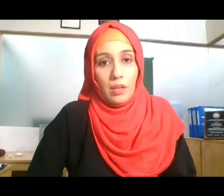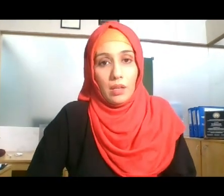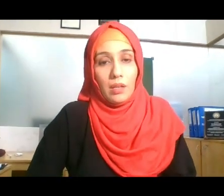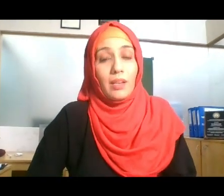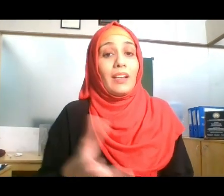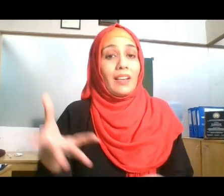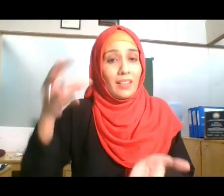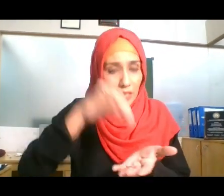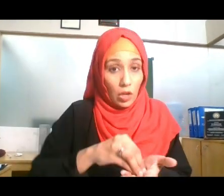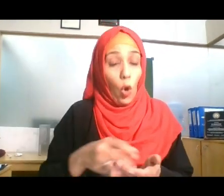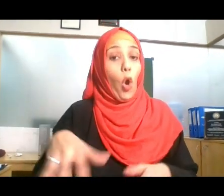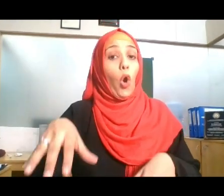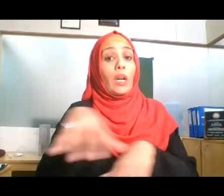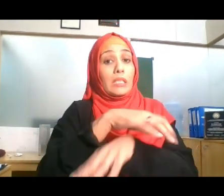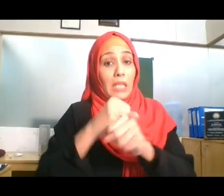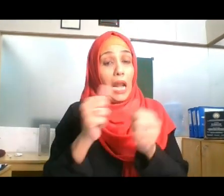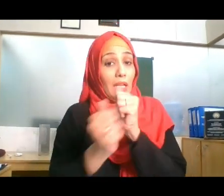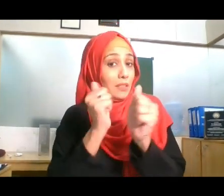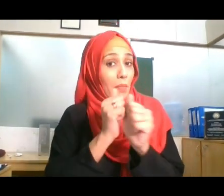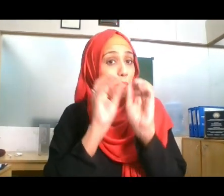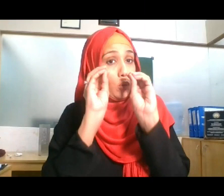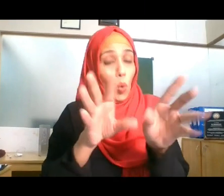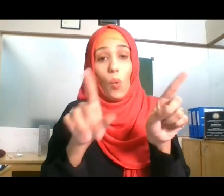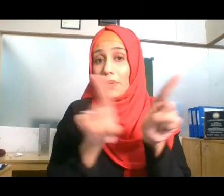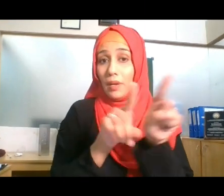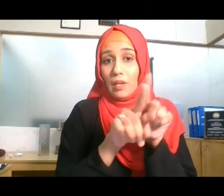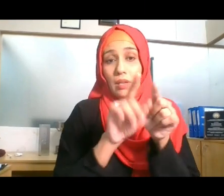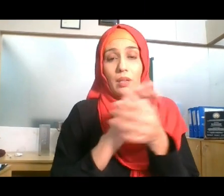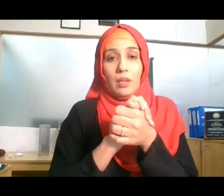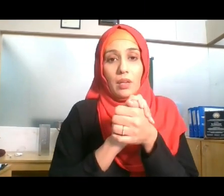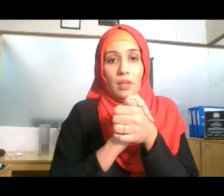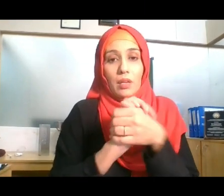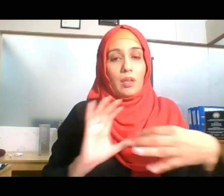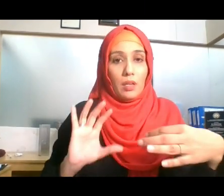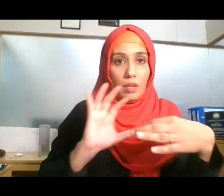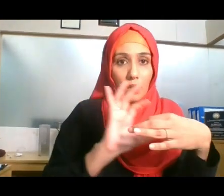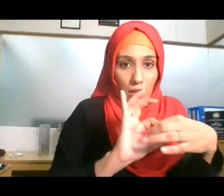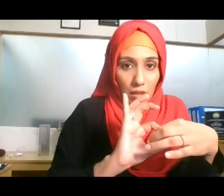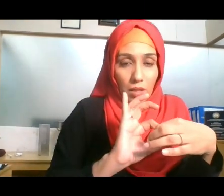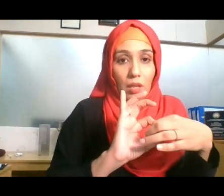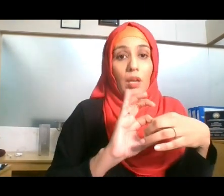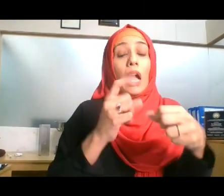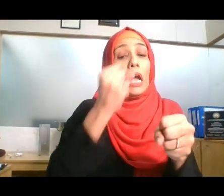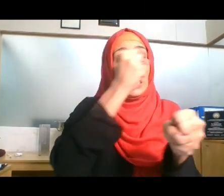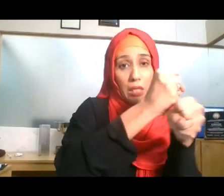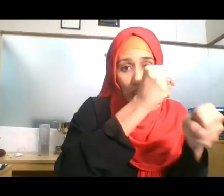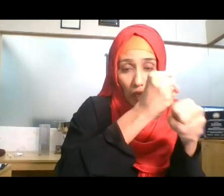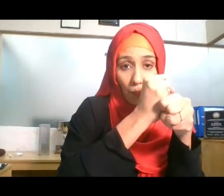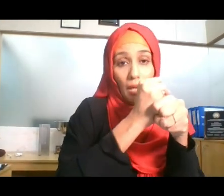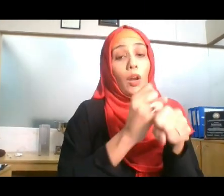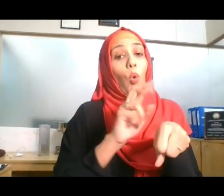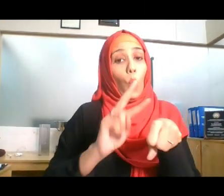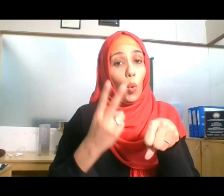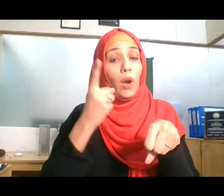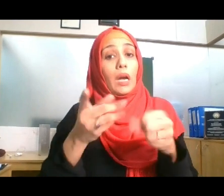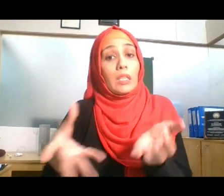and accessibility is a must. We know that collaboration through stakeholder governance and approaches ensure